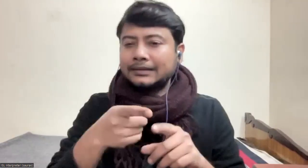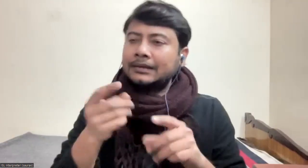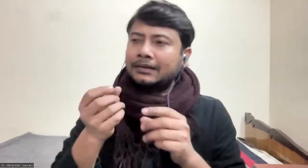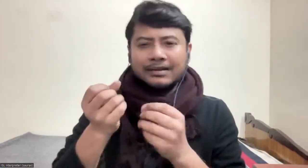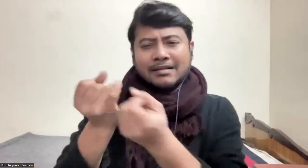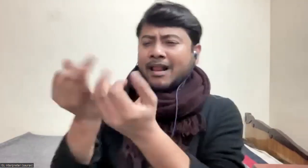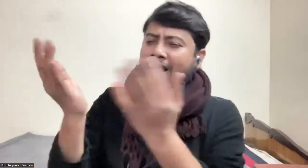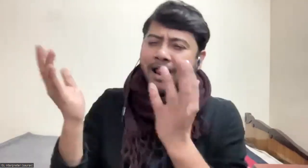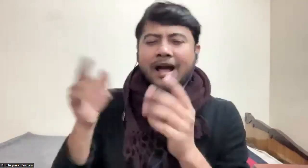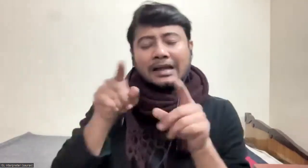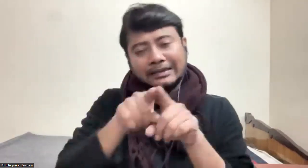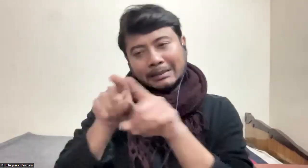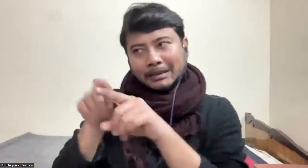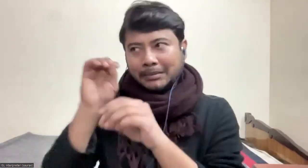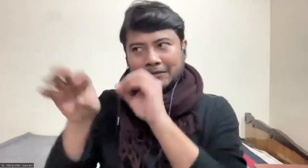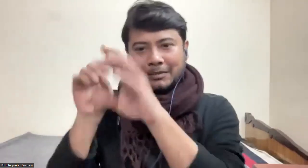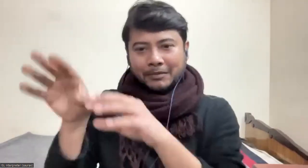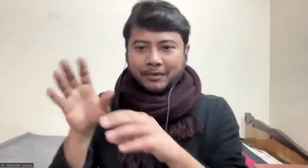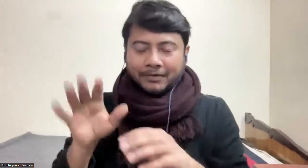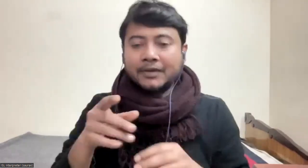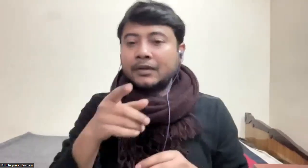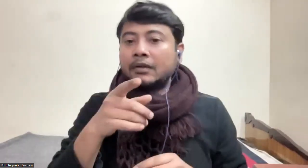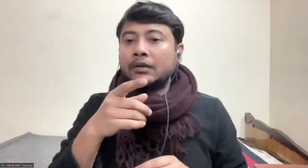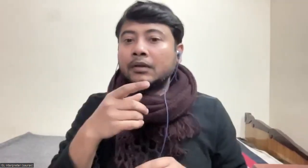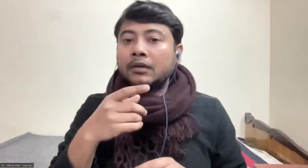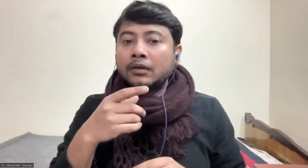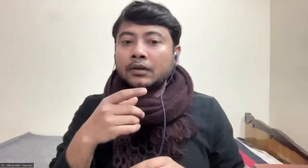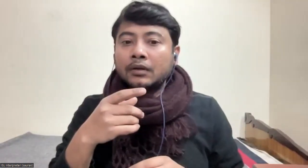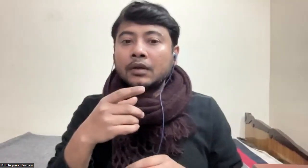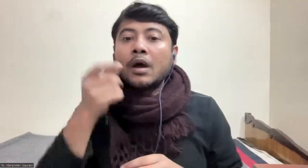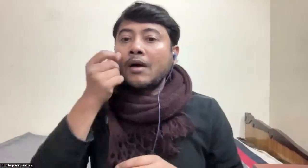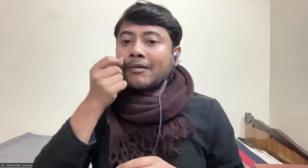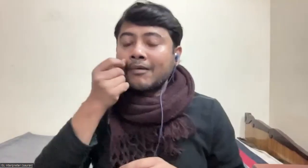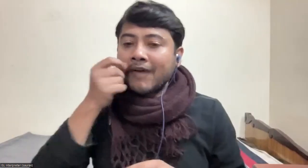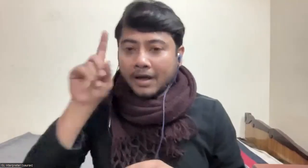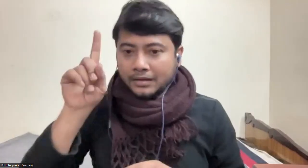how will he remember his father? Only when he personally connect with father, right?